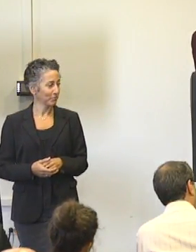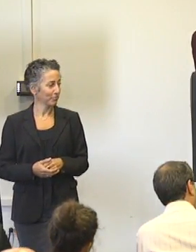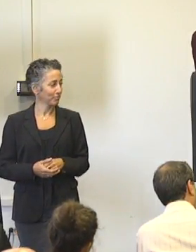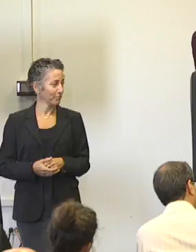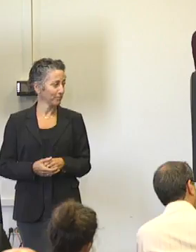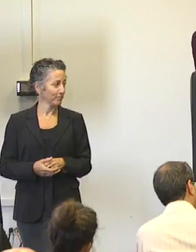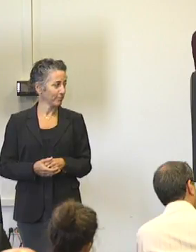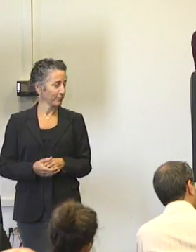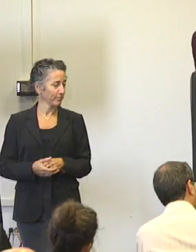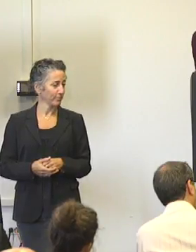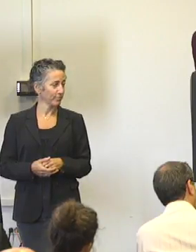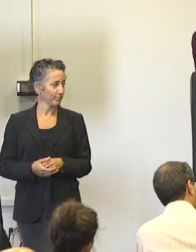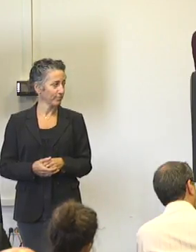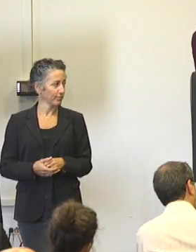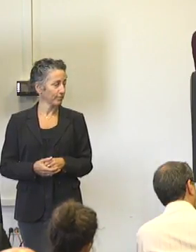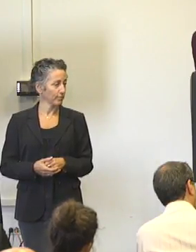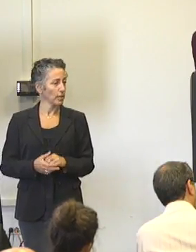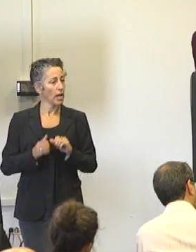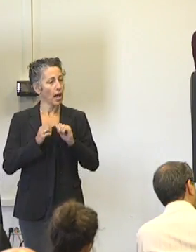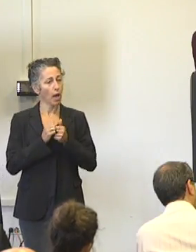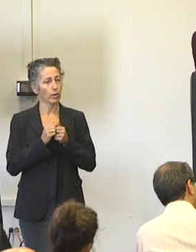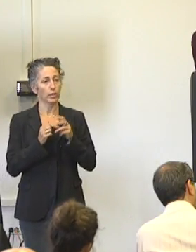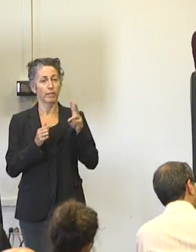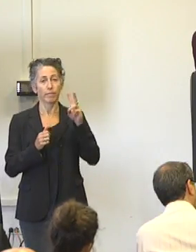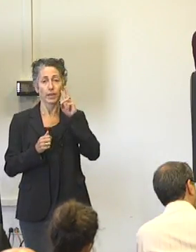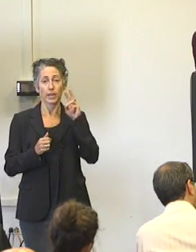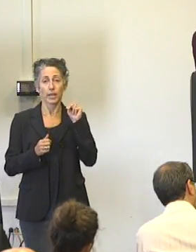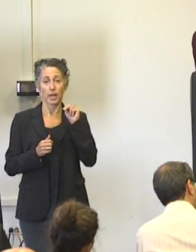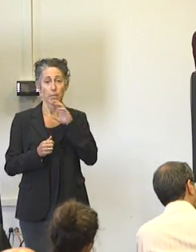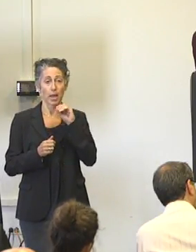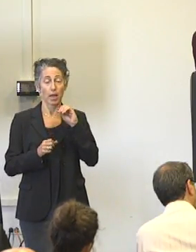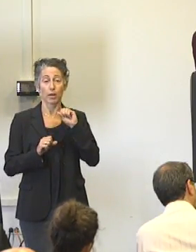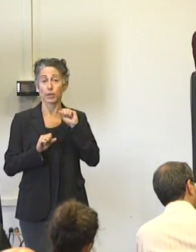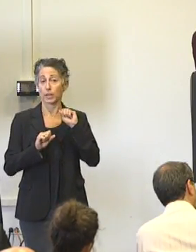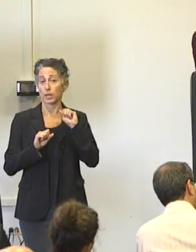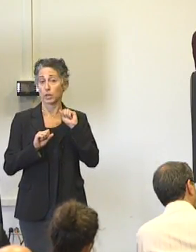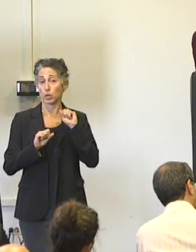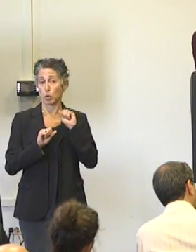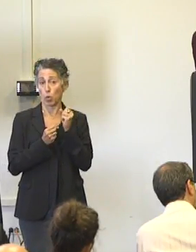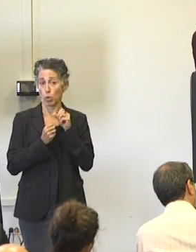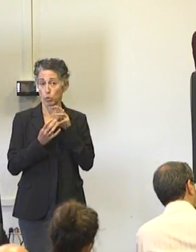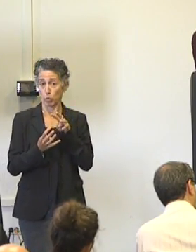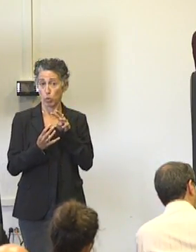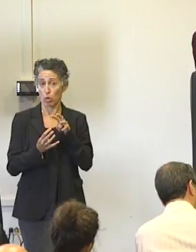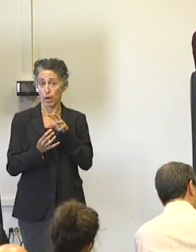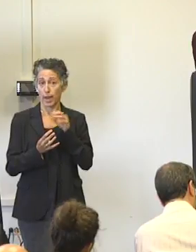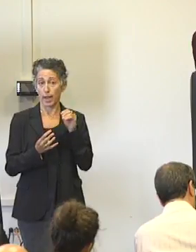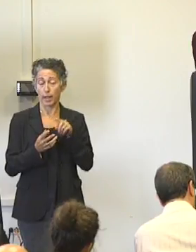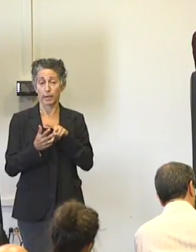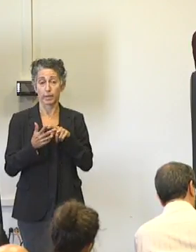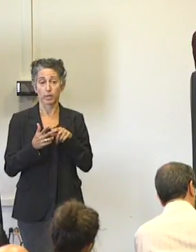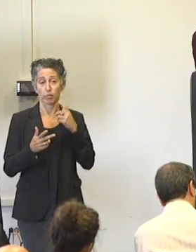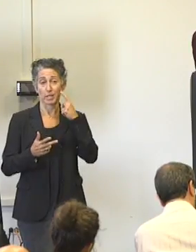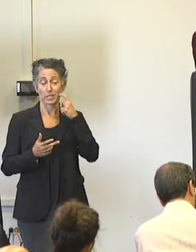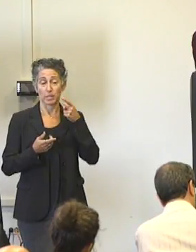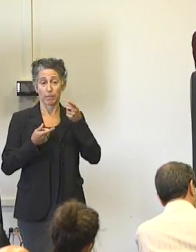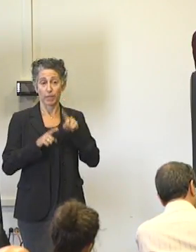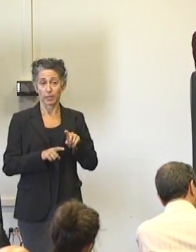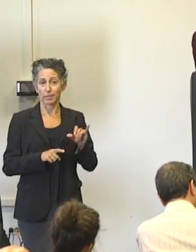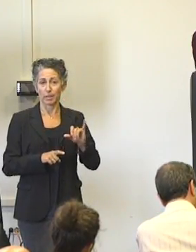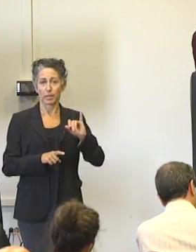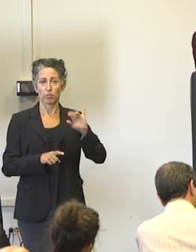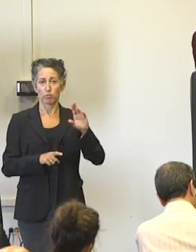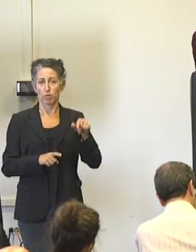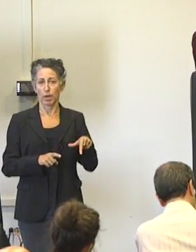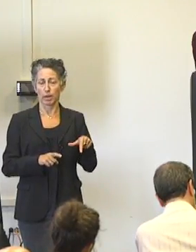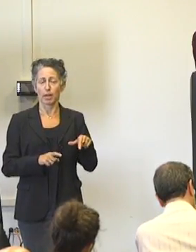How did the wars, Vietnam and the Cold War, and more recent events such as Iraq, affect the small